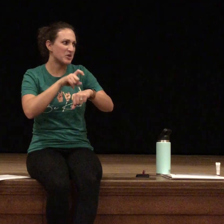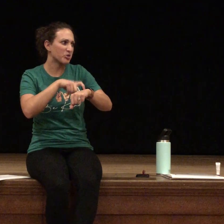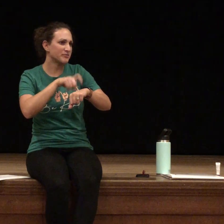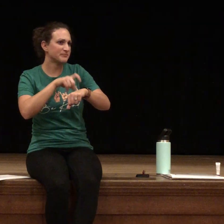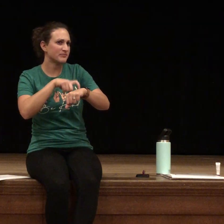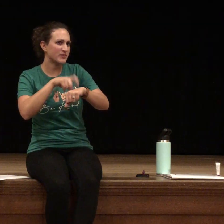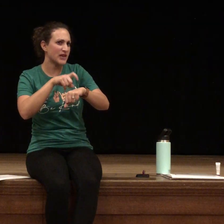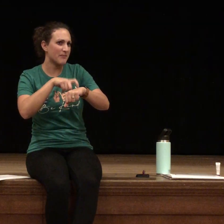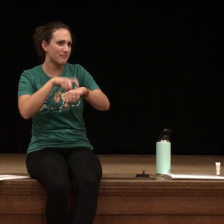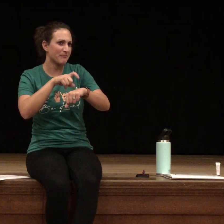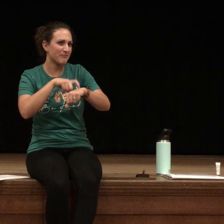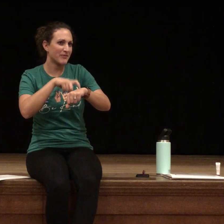simple. Time.